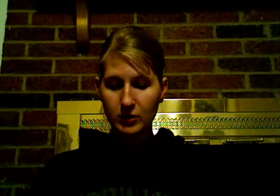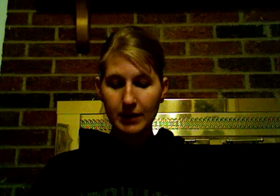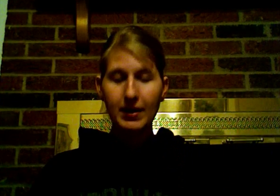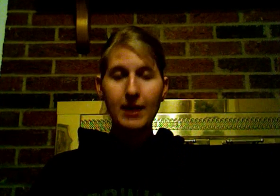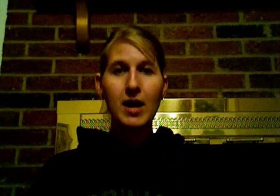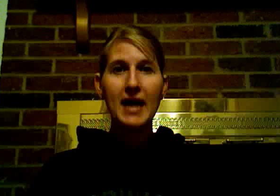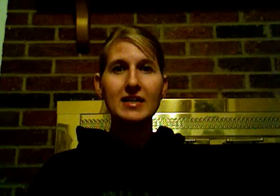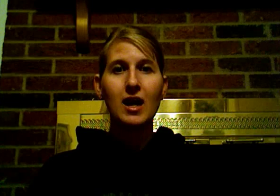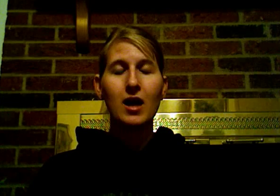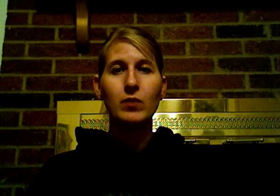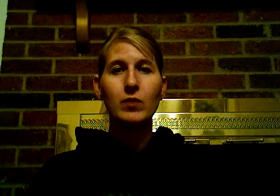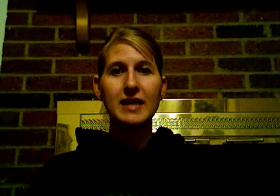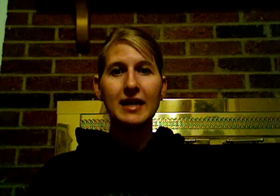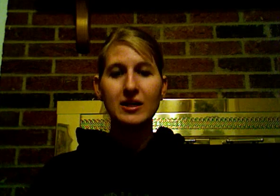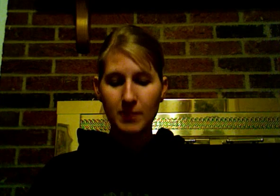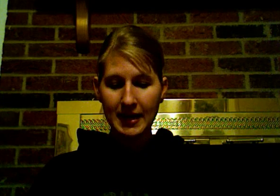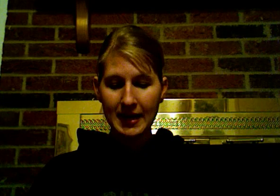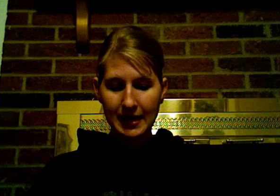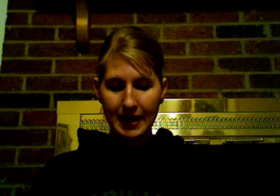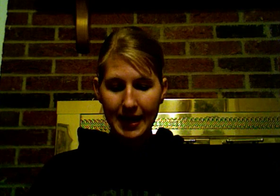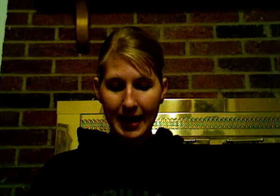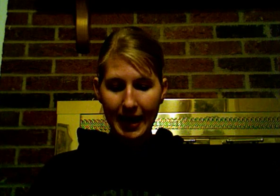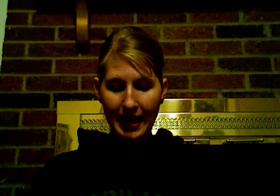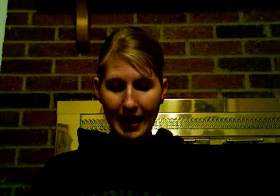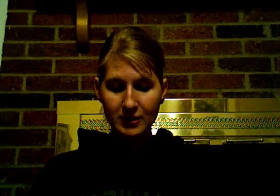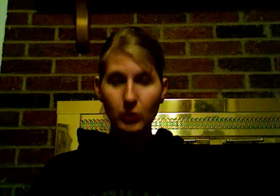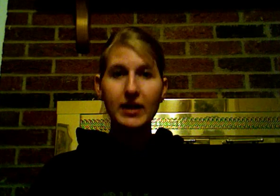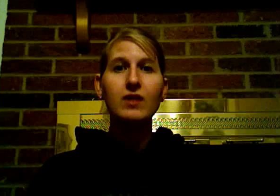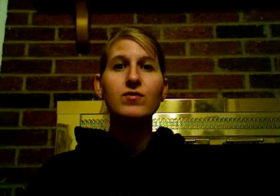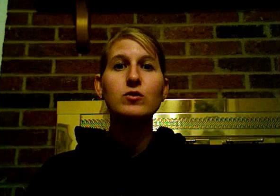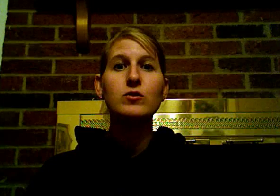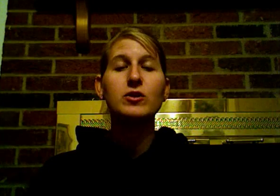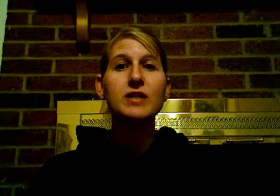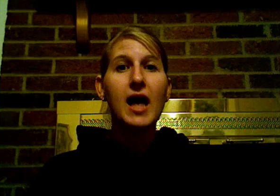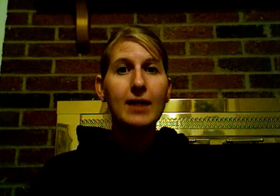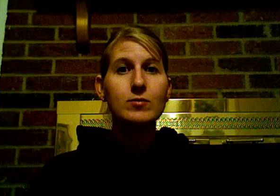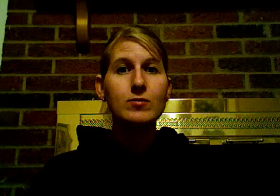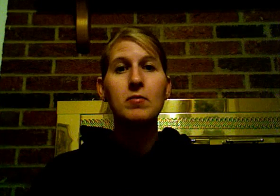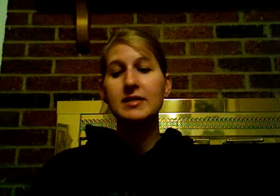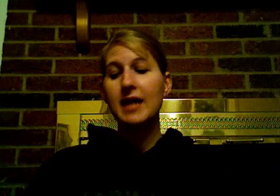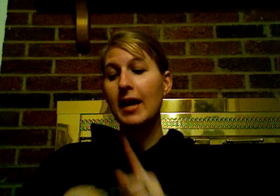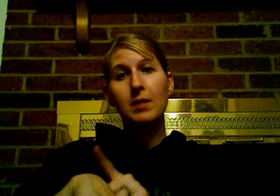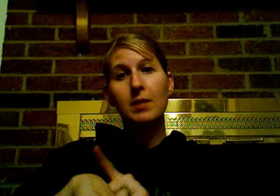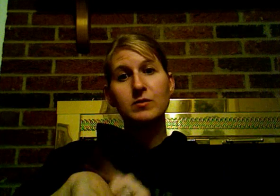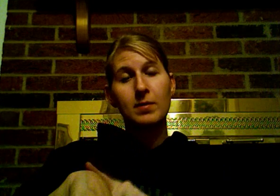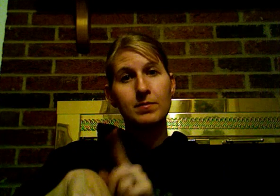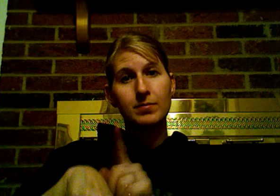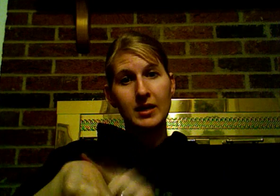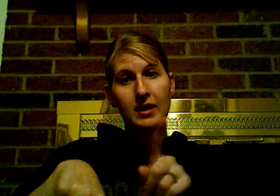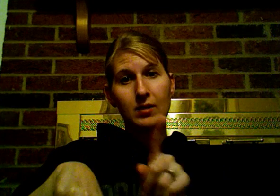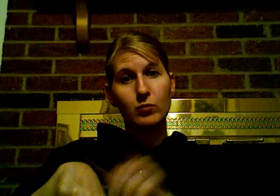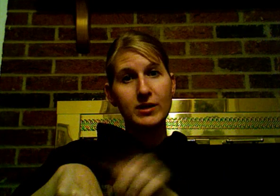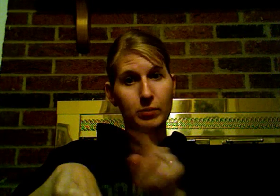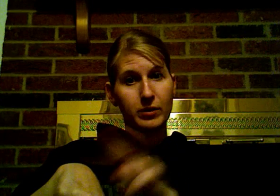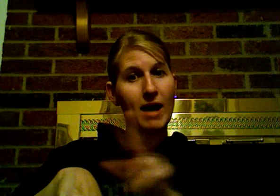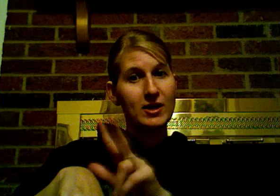keep that in mind when you're signing your money. And don't get it confused with your times. Remember, time comes from the wrist where the watch